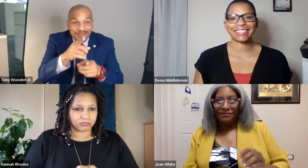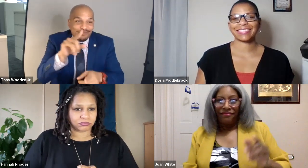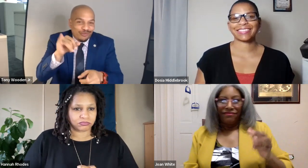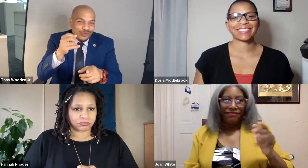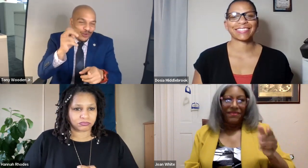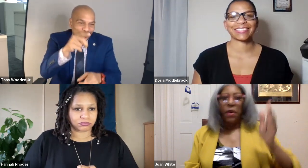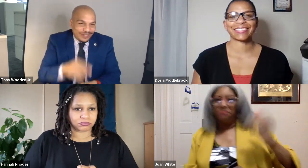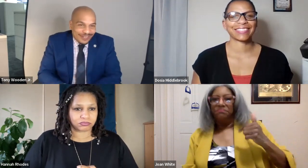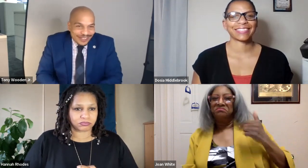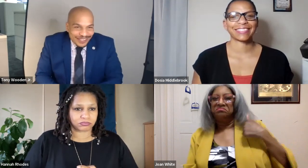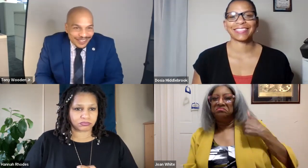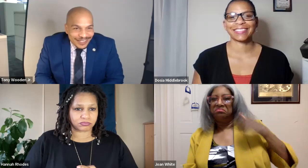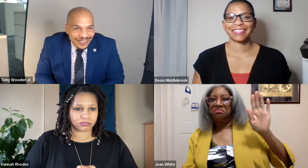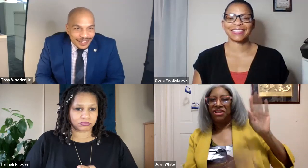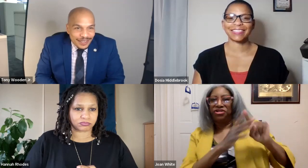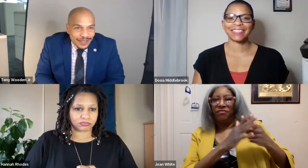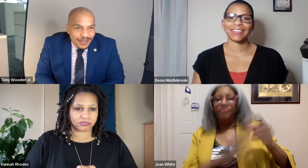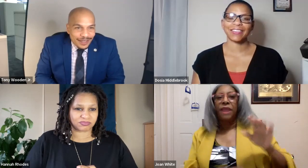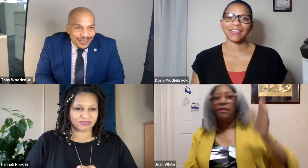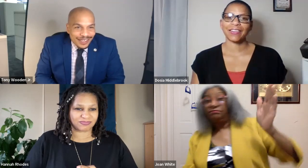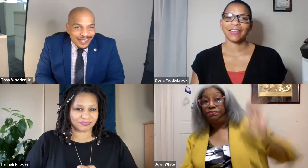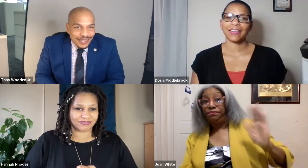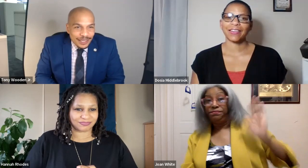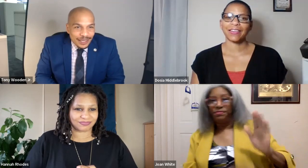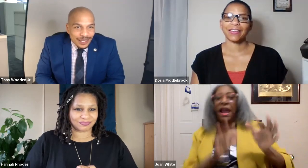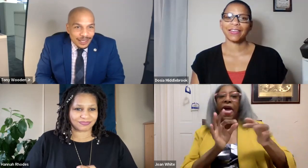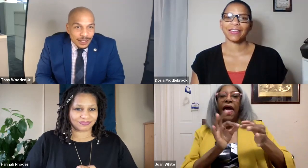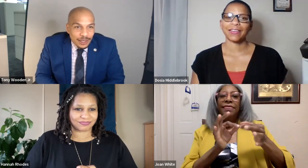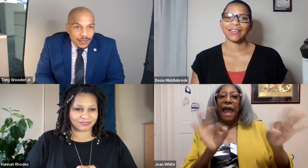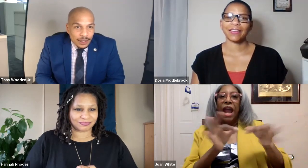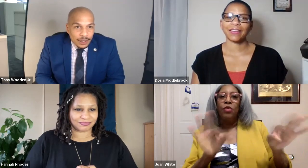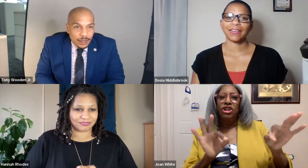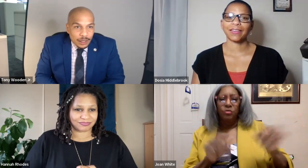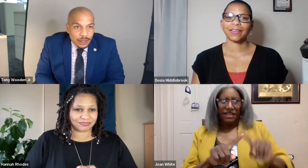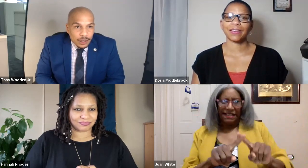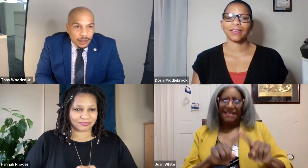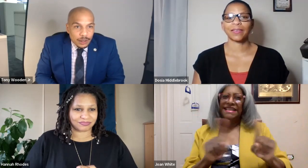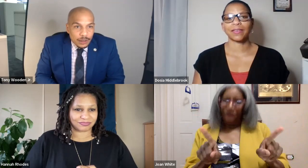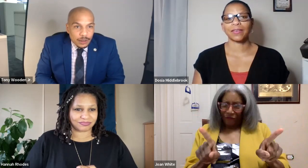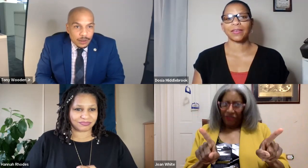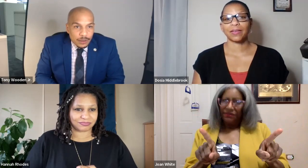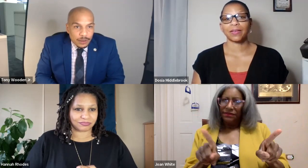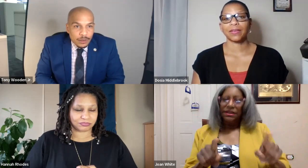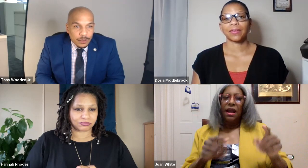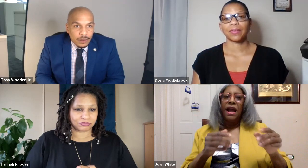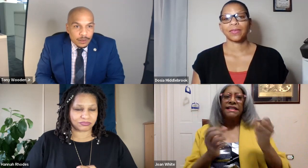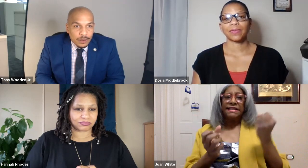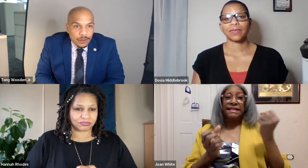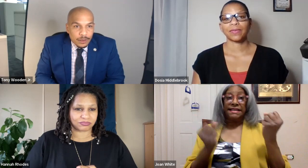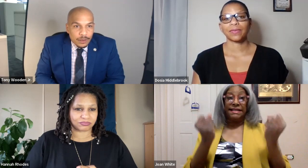anyone want to start? They can start. Okay. Yeah, Joan will start. Language was